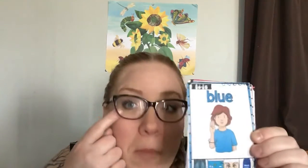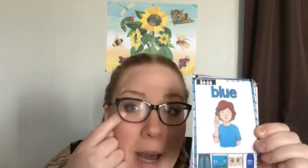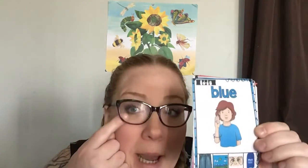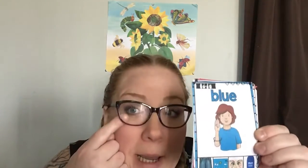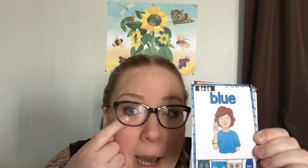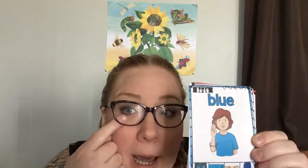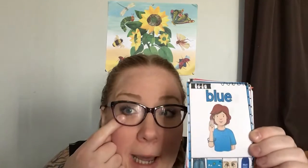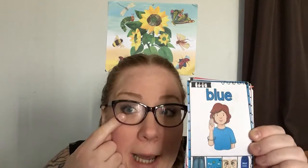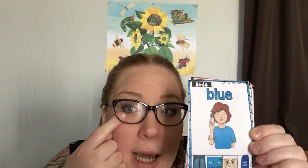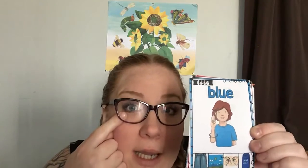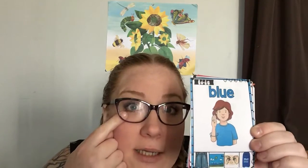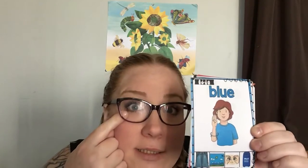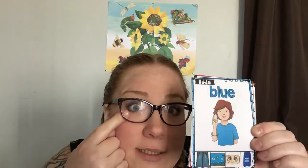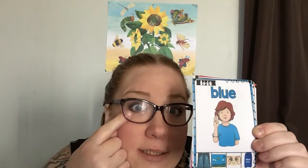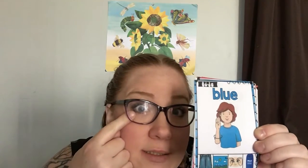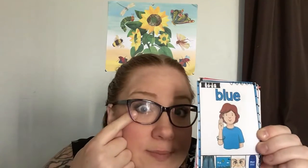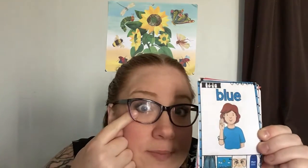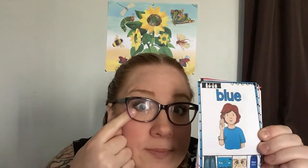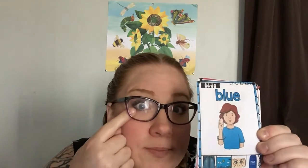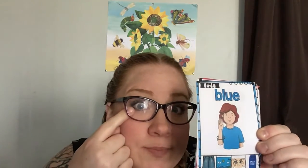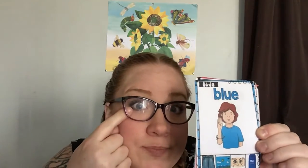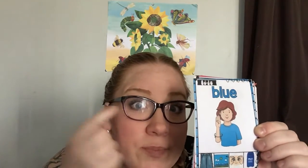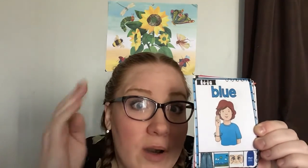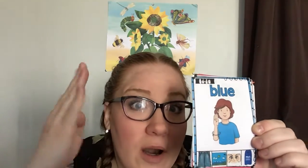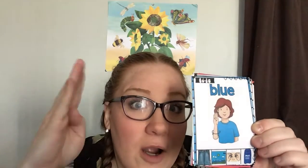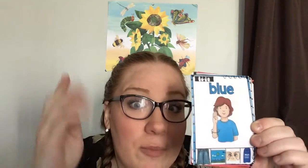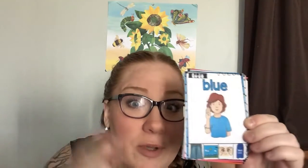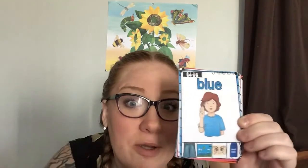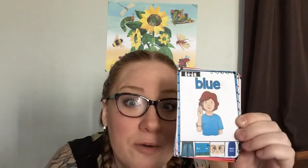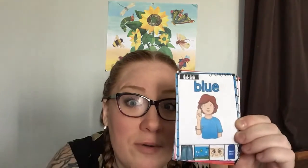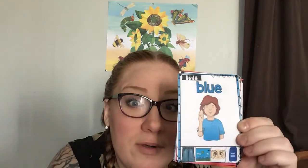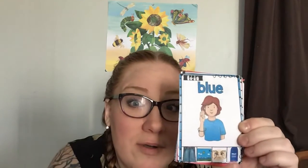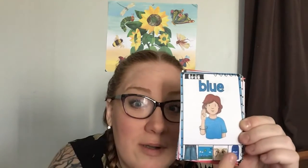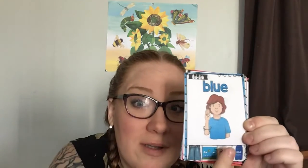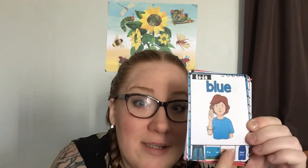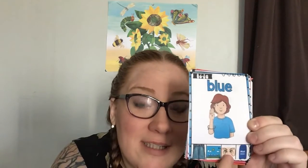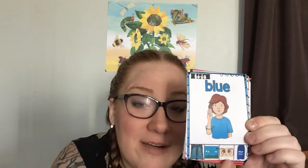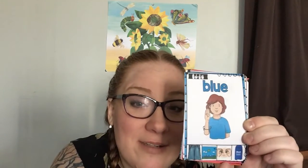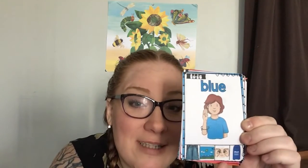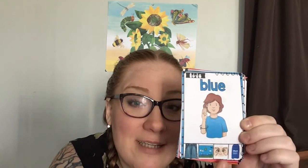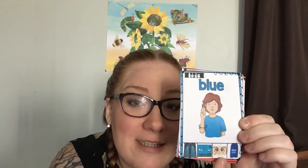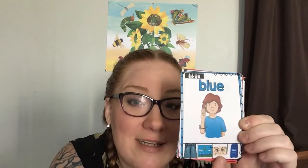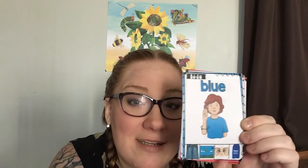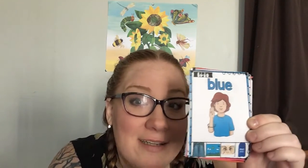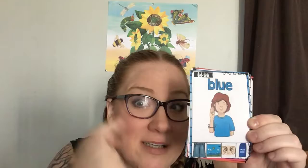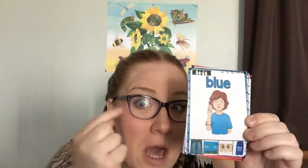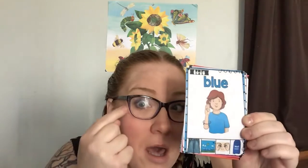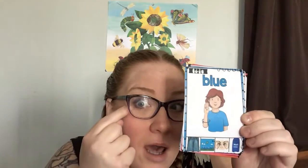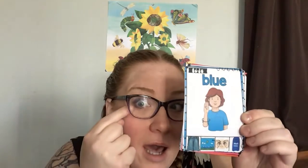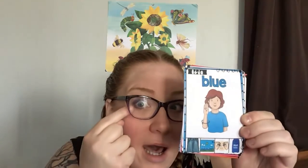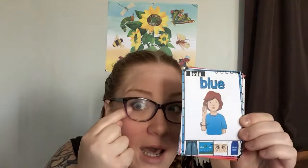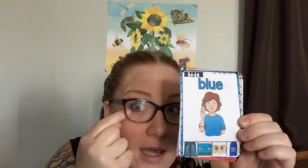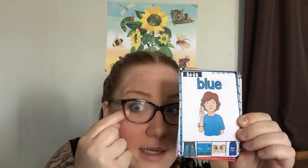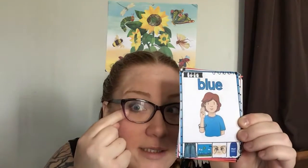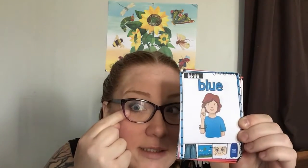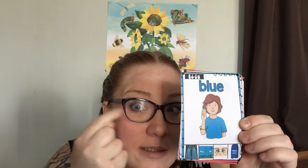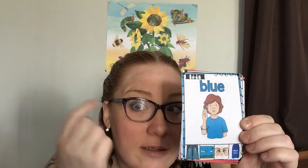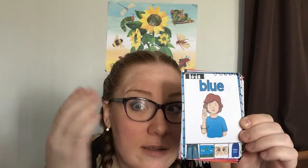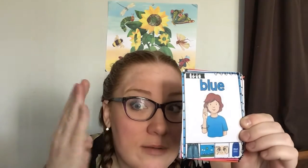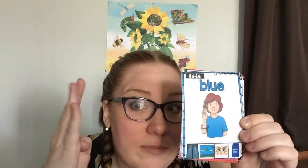My eyes are blue. See how it says eyes,